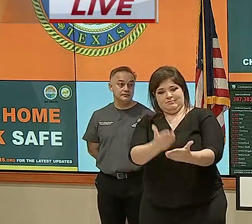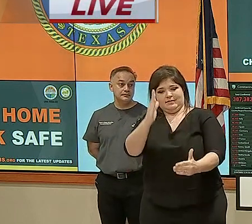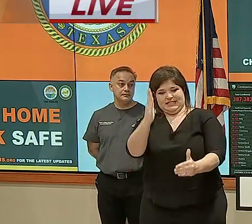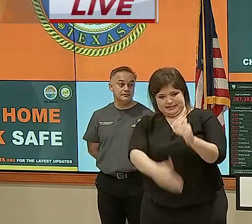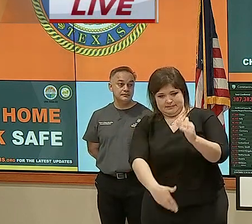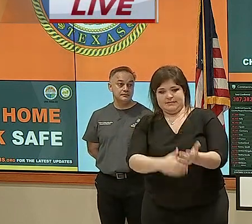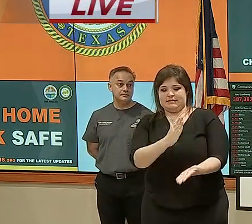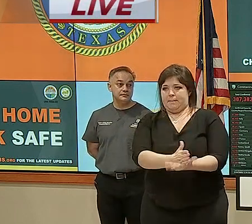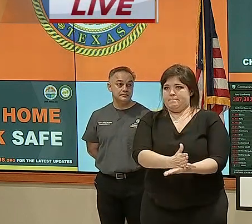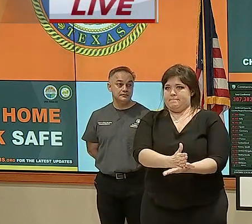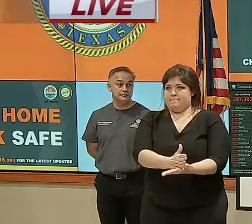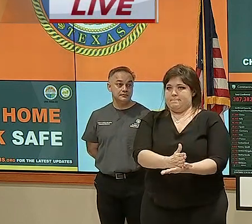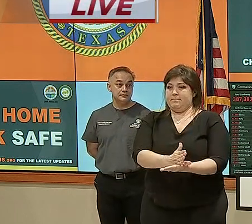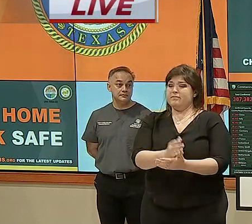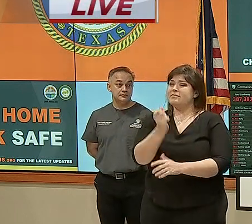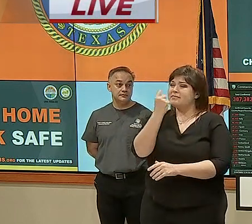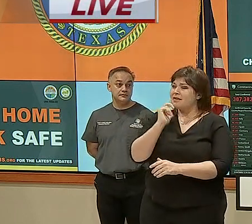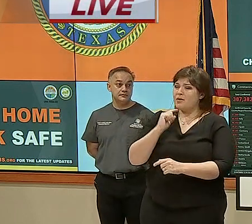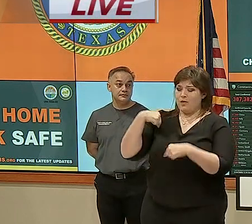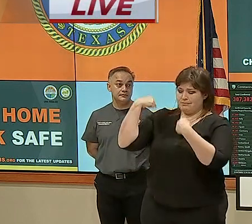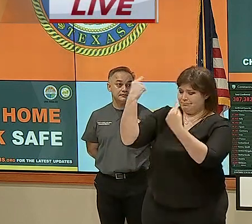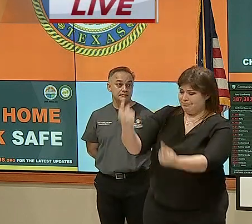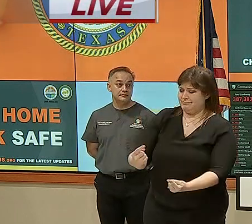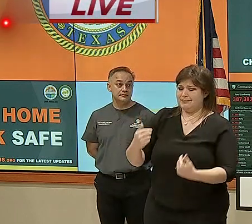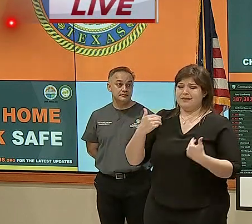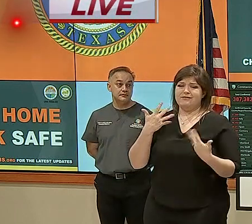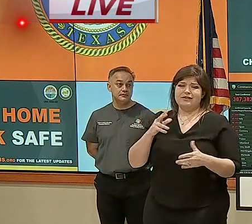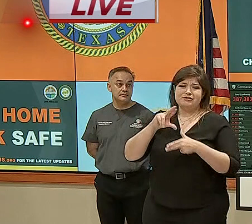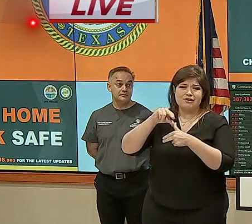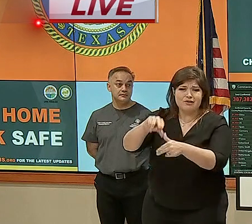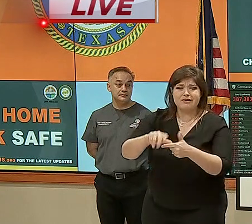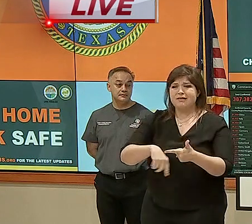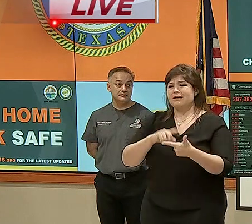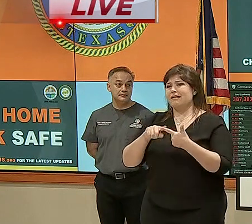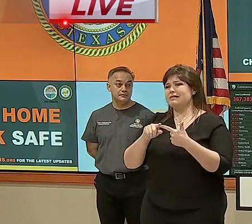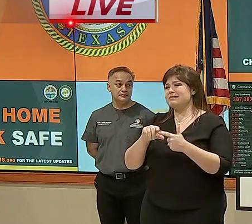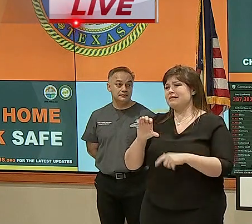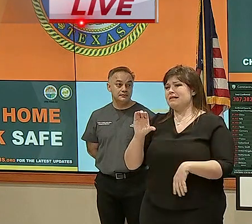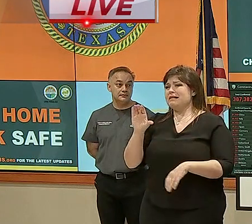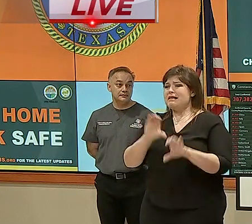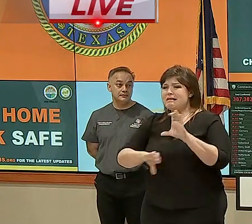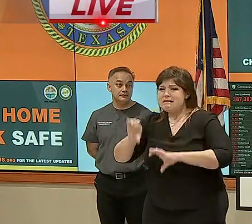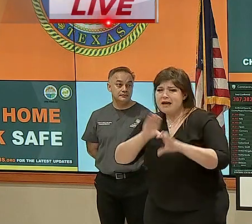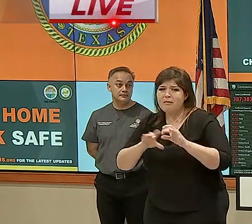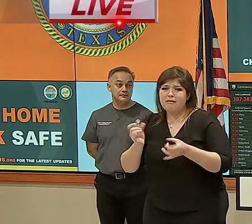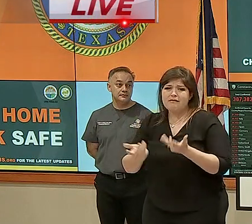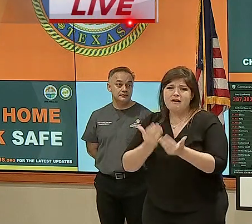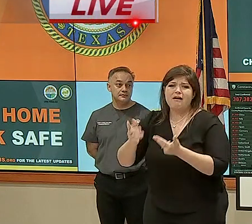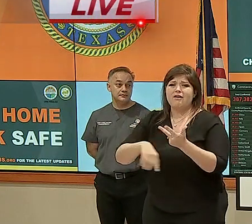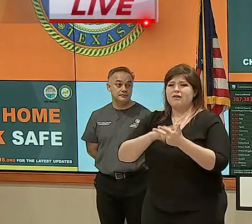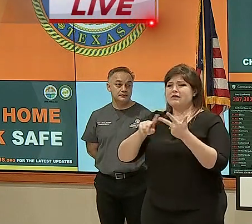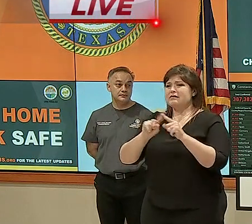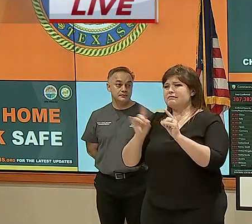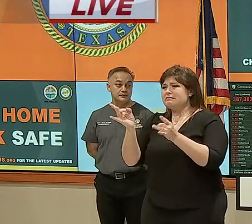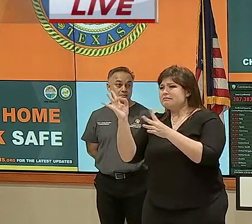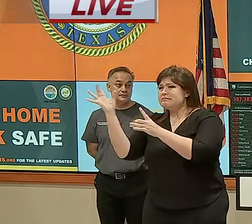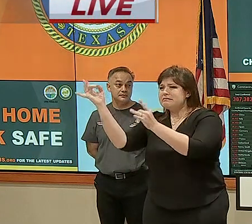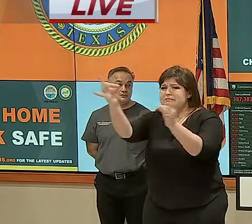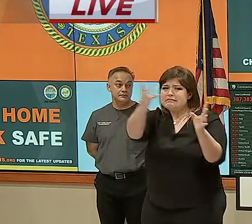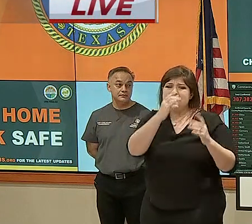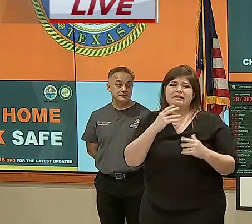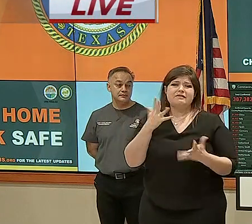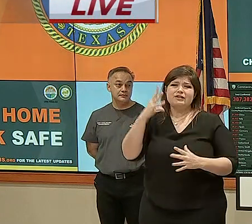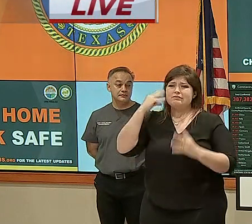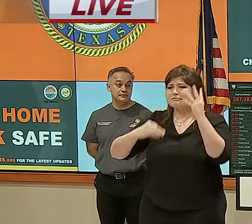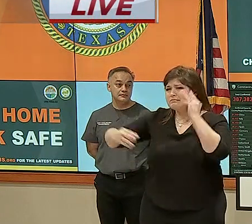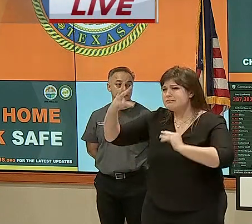releases, and in those times, we have asked people to shelter in place. And that